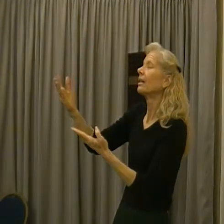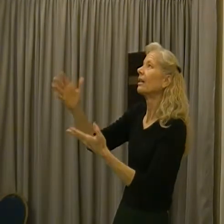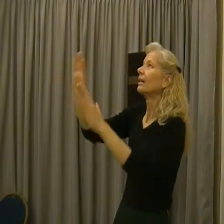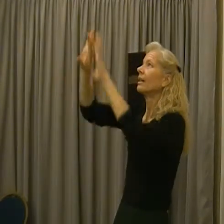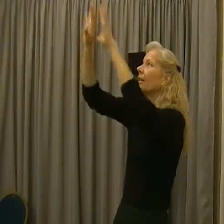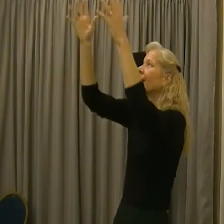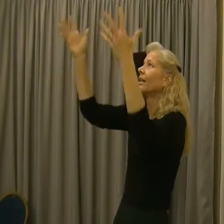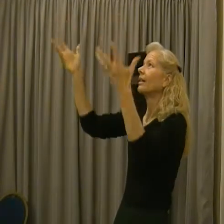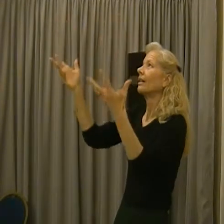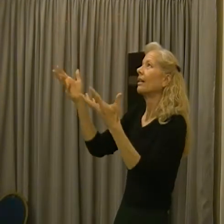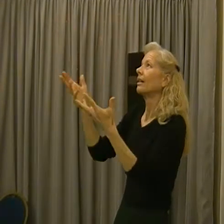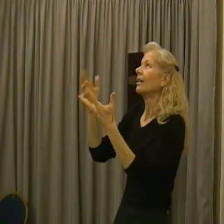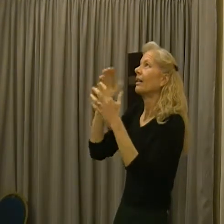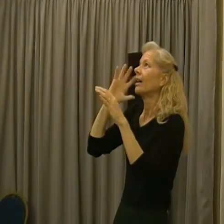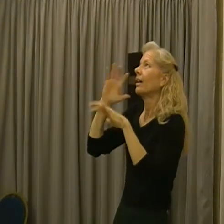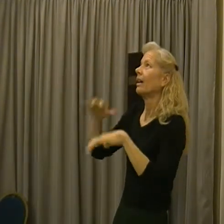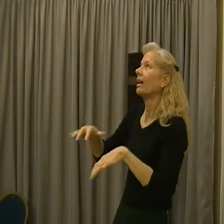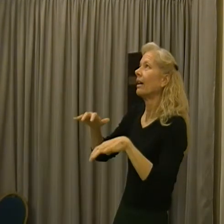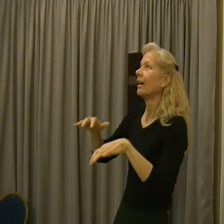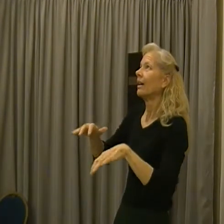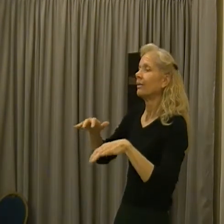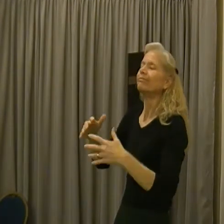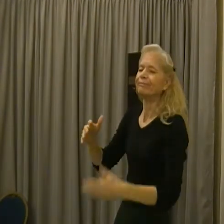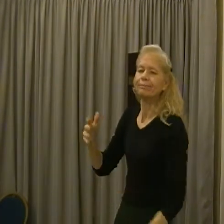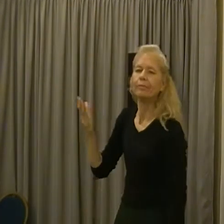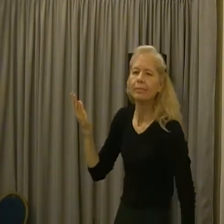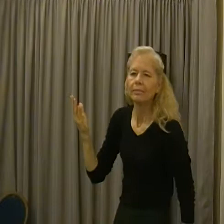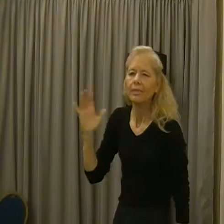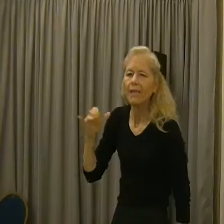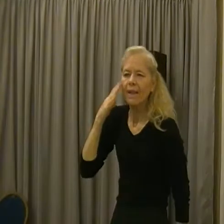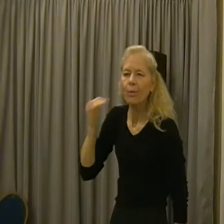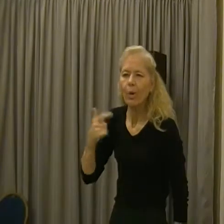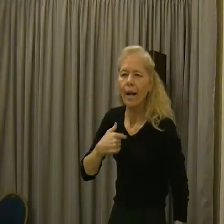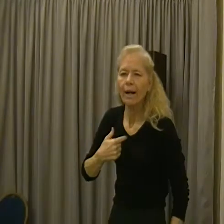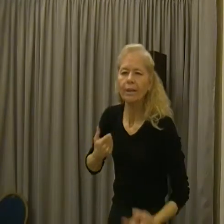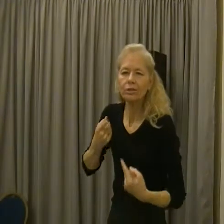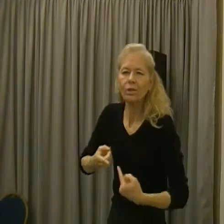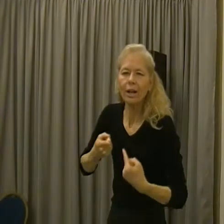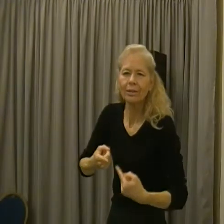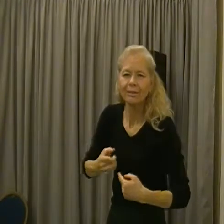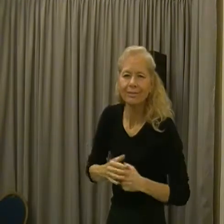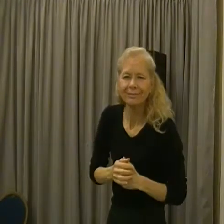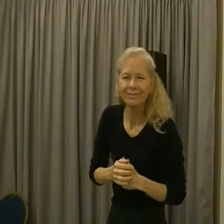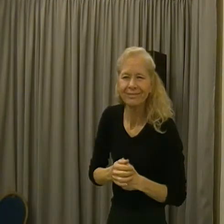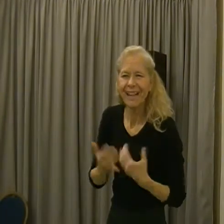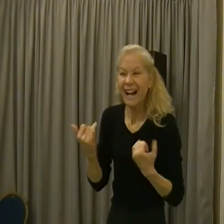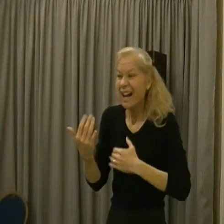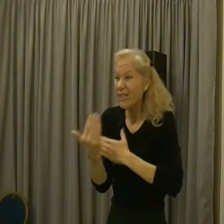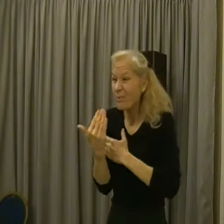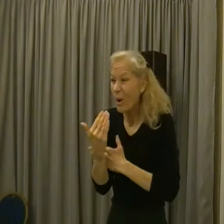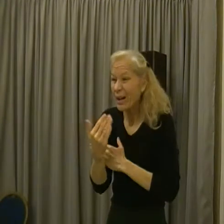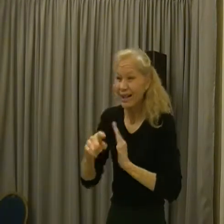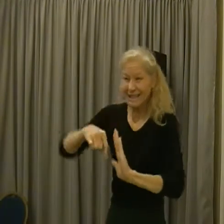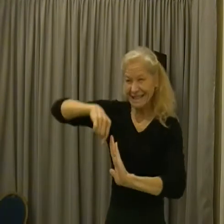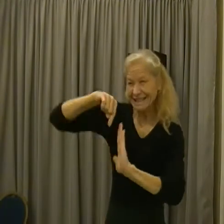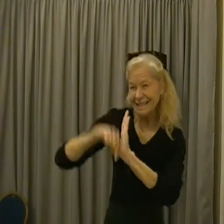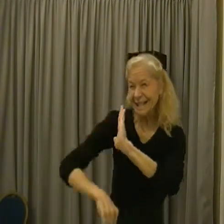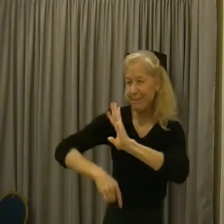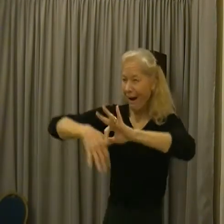preaching that till we come, amen? And learn more about that probably through all eternity. But what is